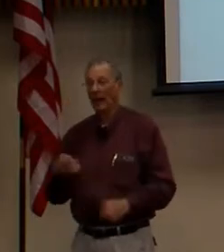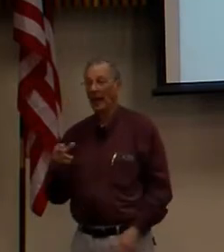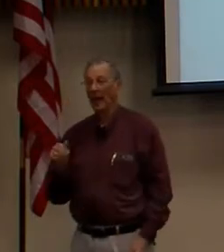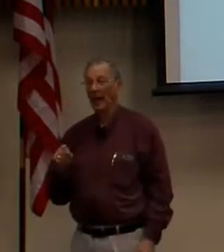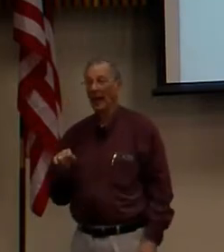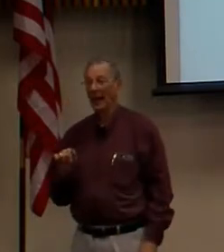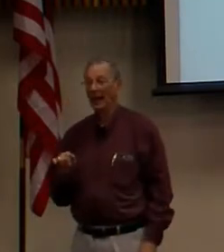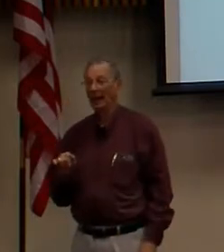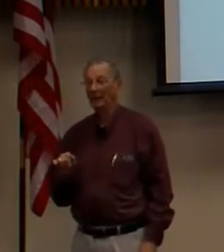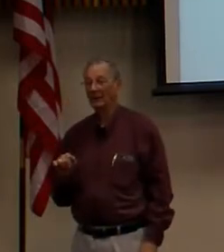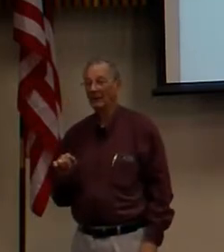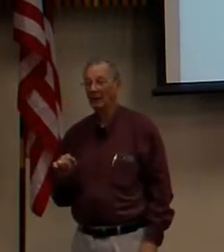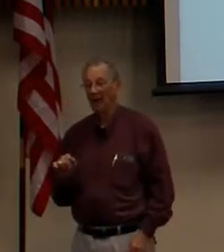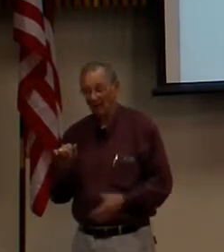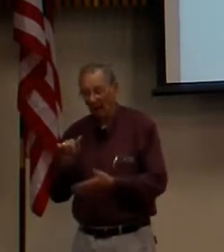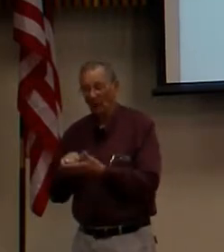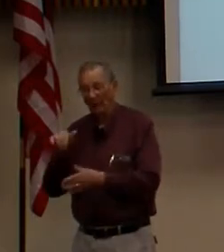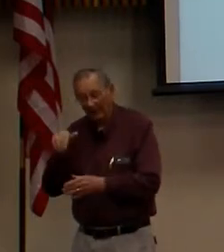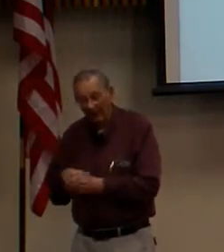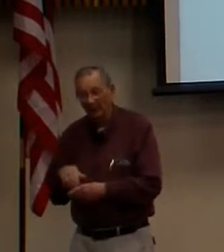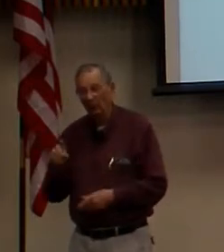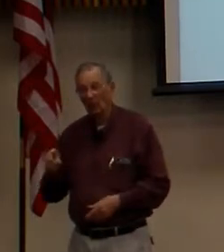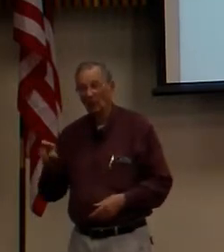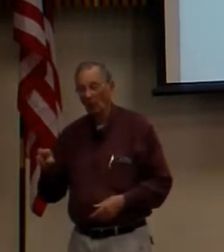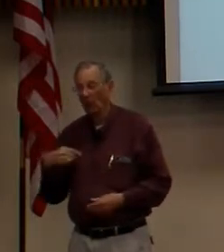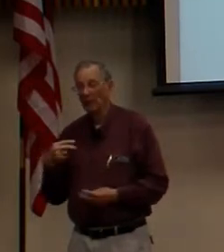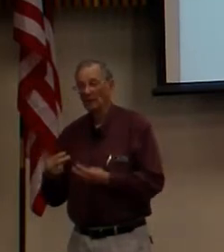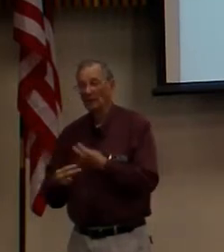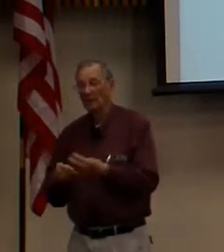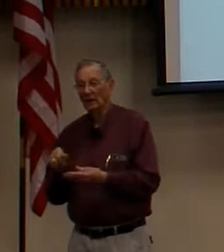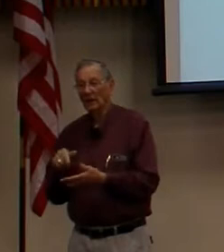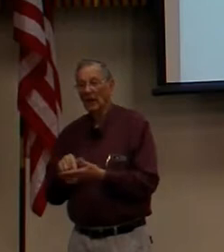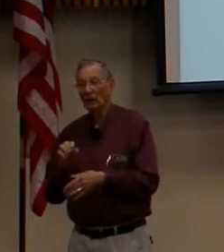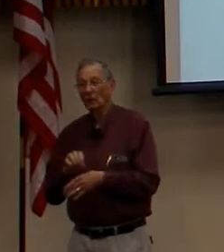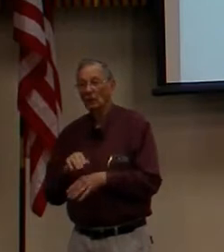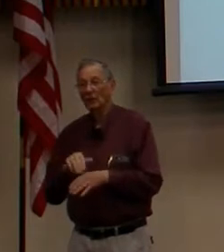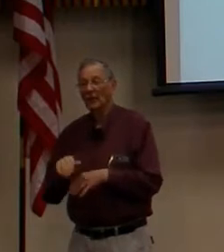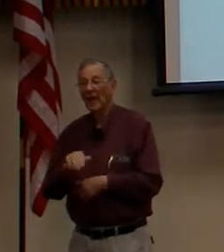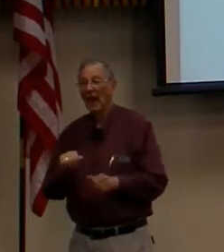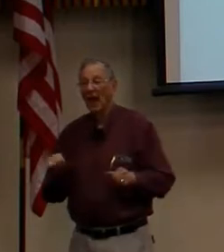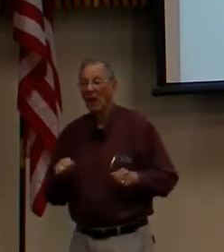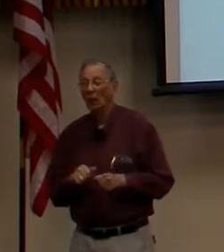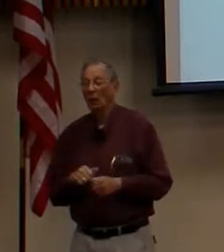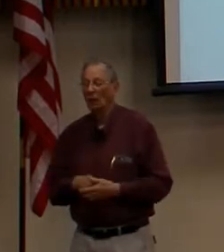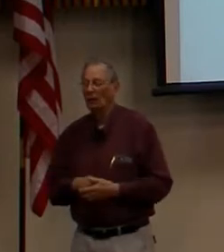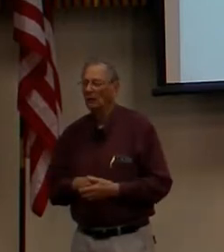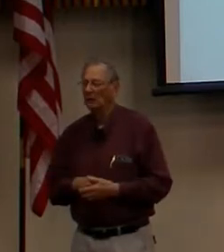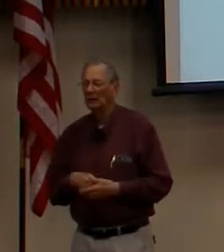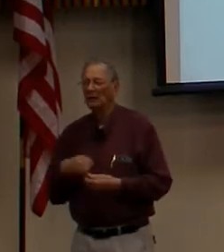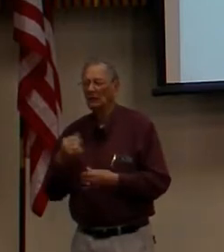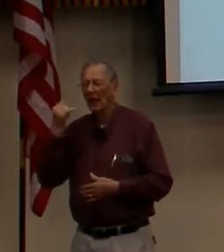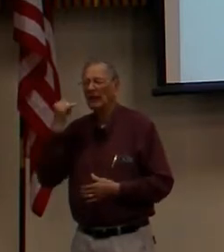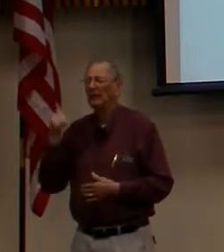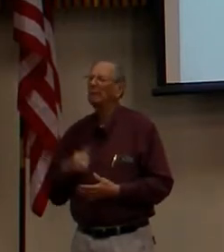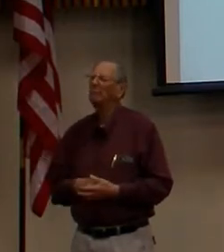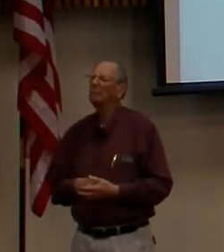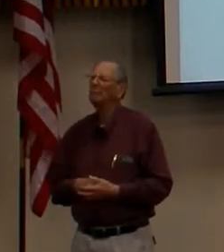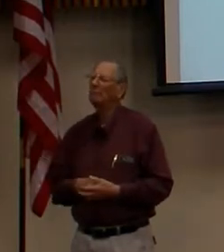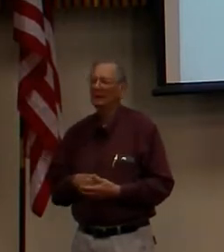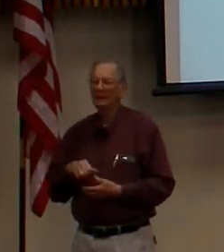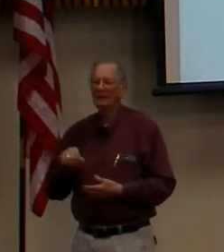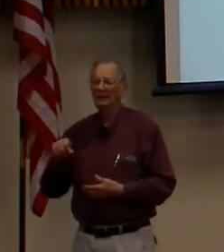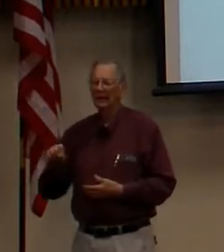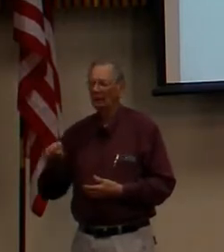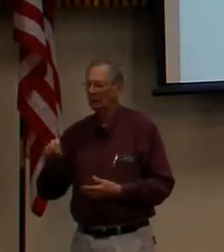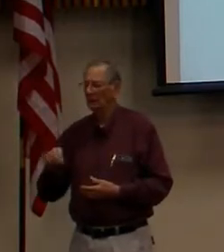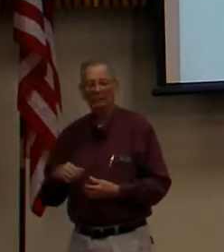in the Dominican Republic when we visited the congregations in the area there. So it kind of gives you an idea. Santo Domingo is